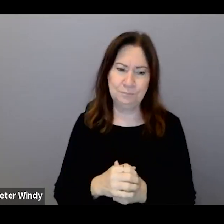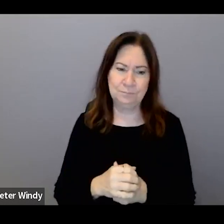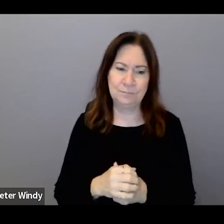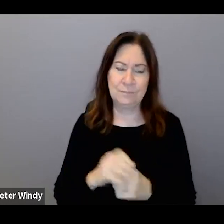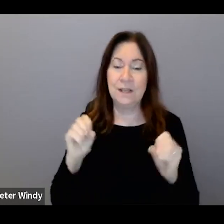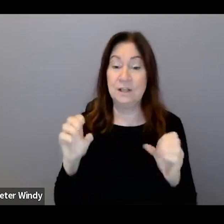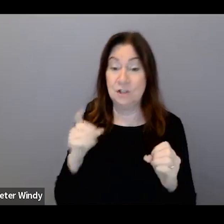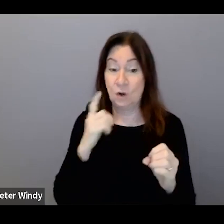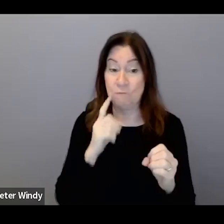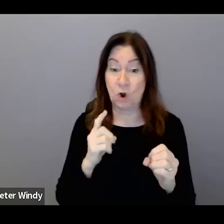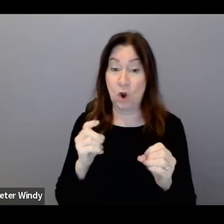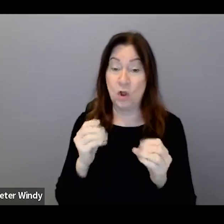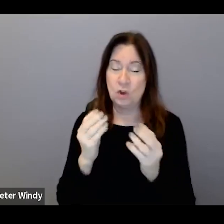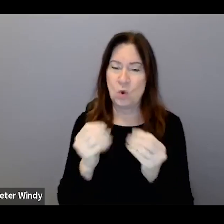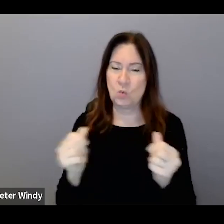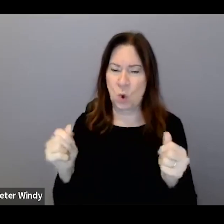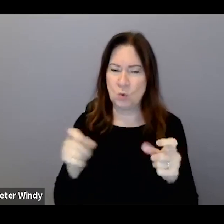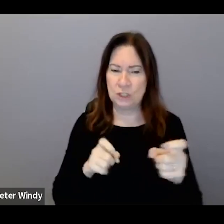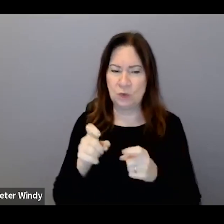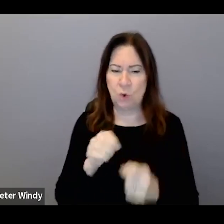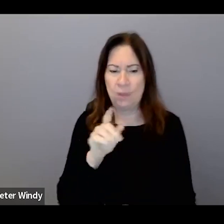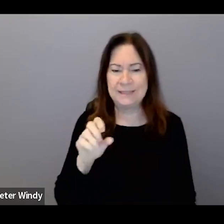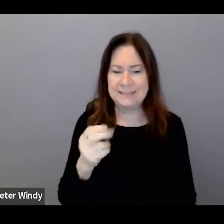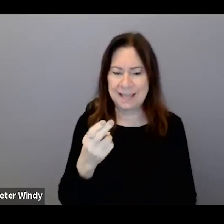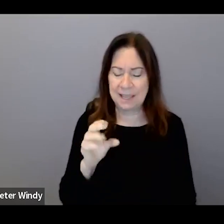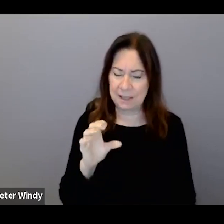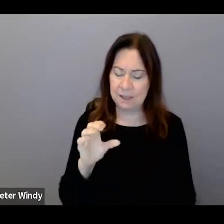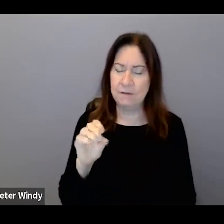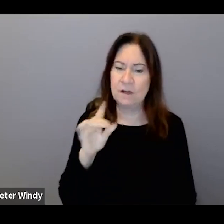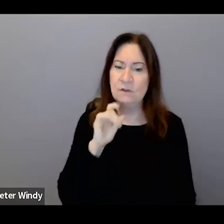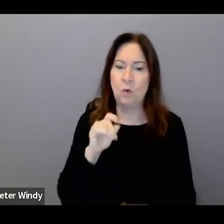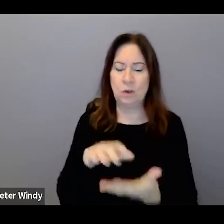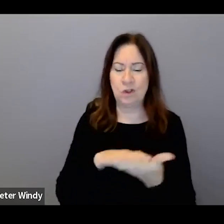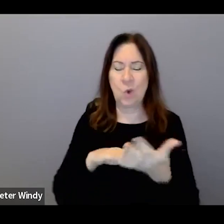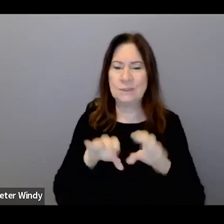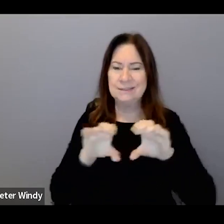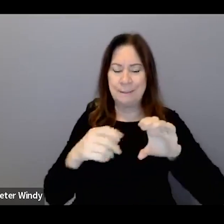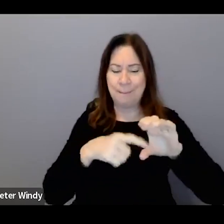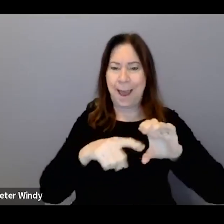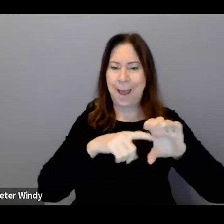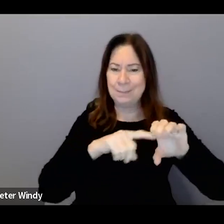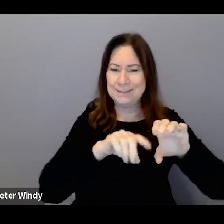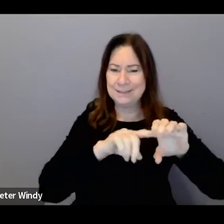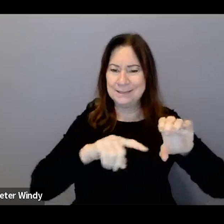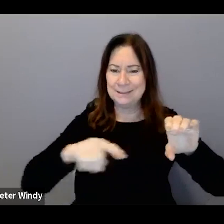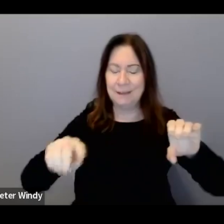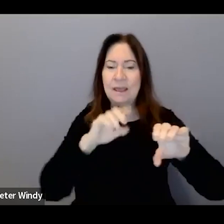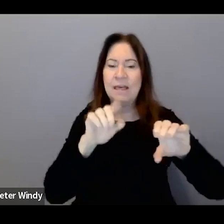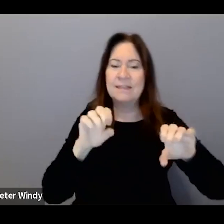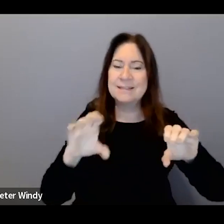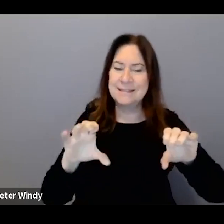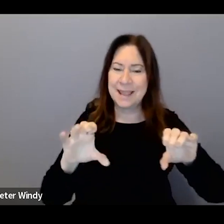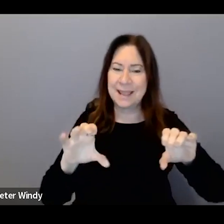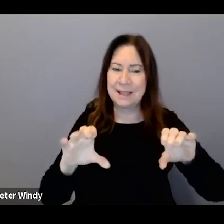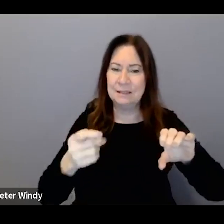So for corrosion control treatment, the zinc orthophosphate coats the inside of the pipes, and the zinc basically takes up